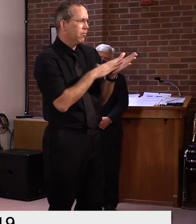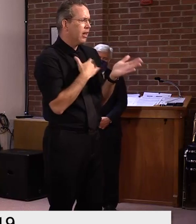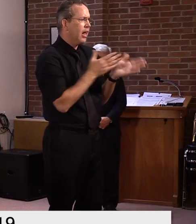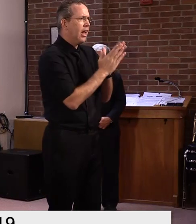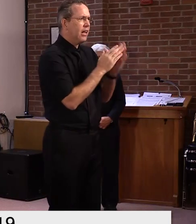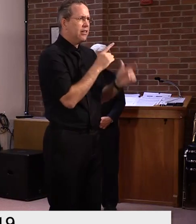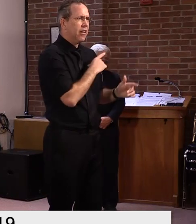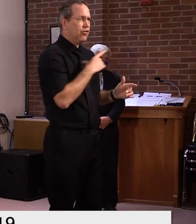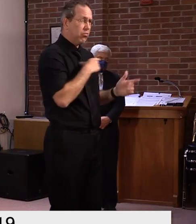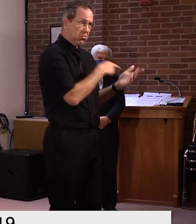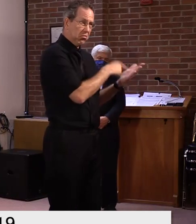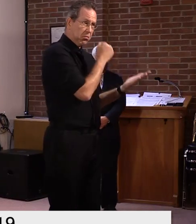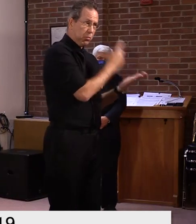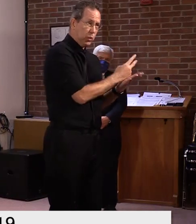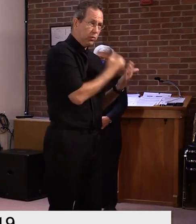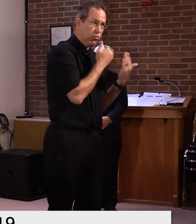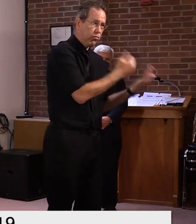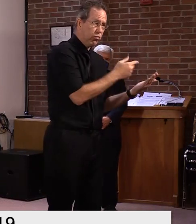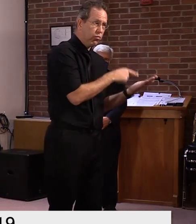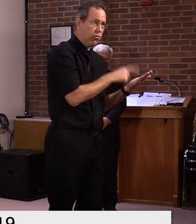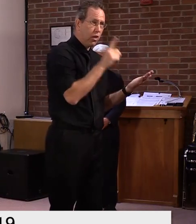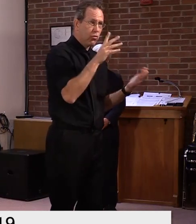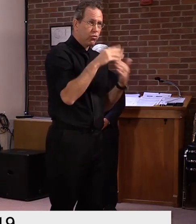approval with the Joint Fiscal Committee.